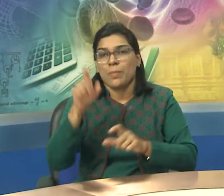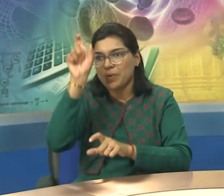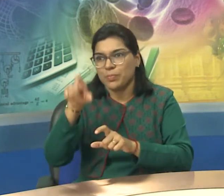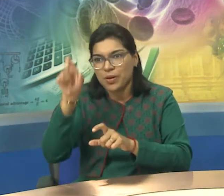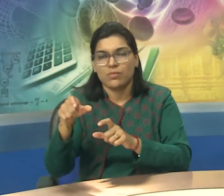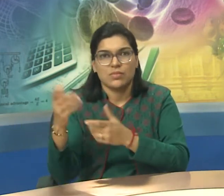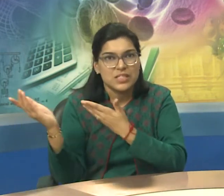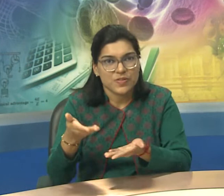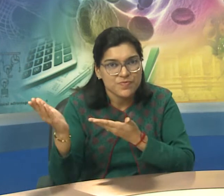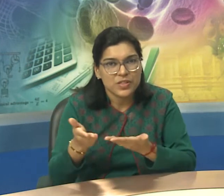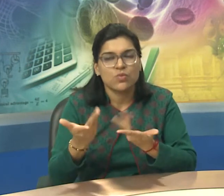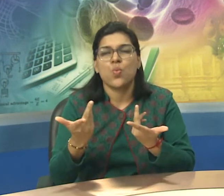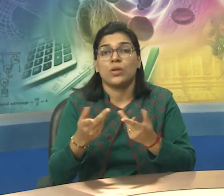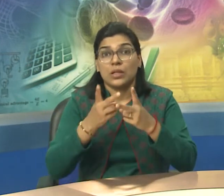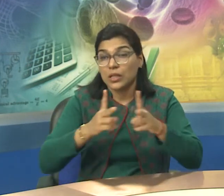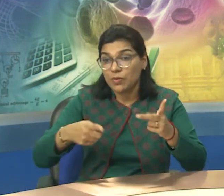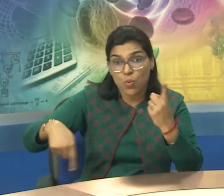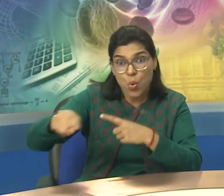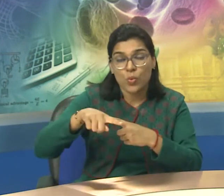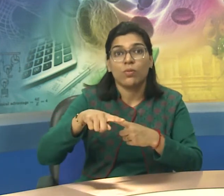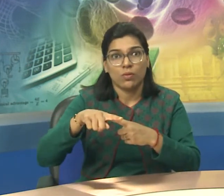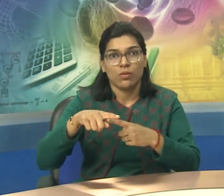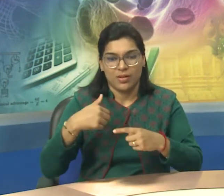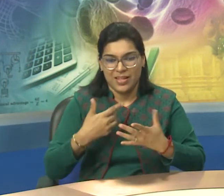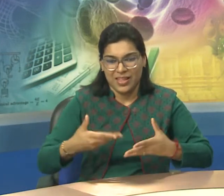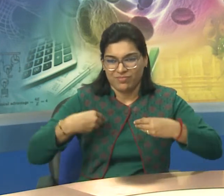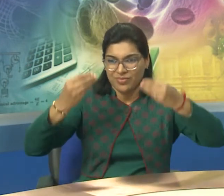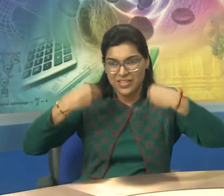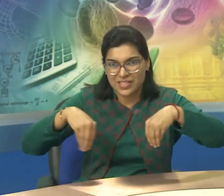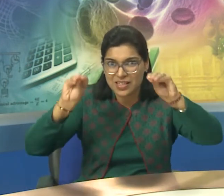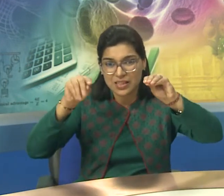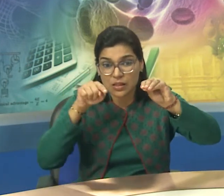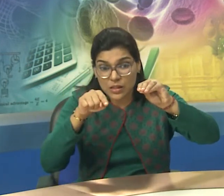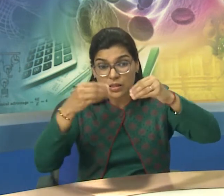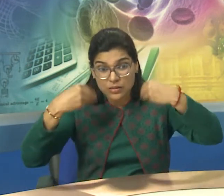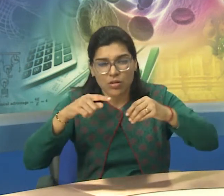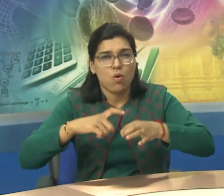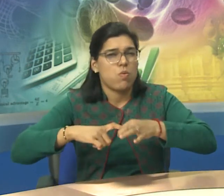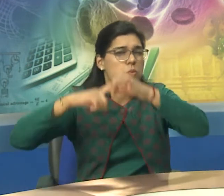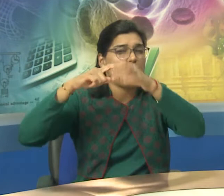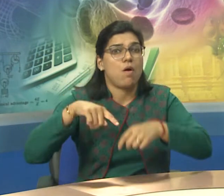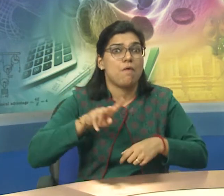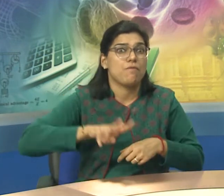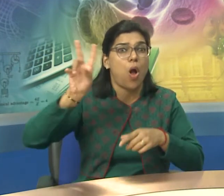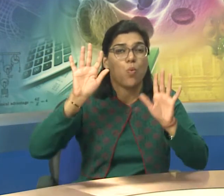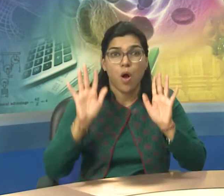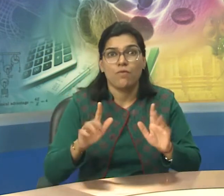Equipments, vehicles, facilities, and license used in